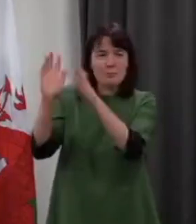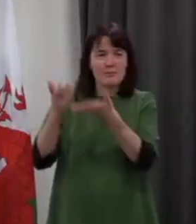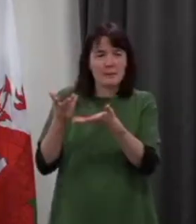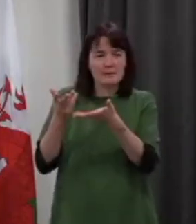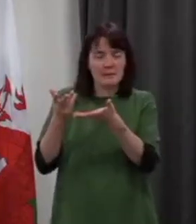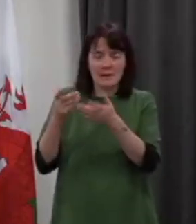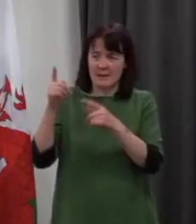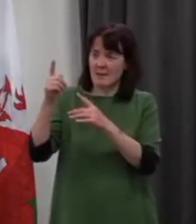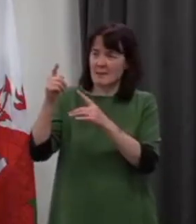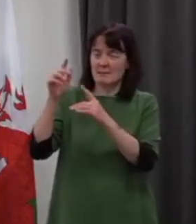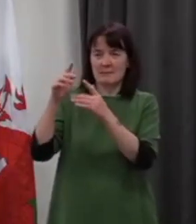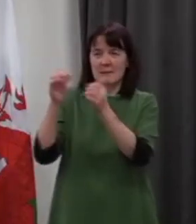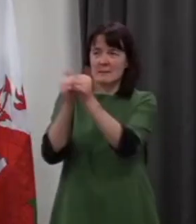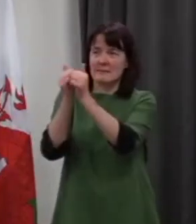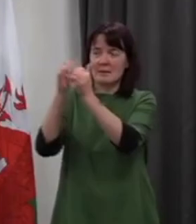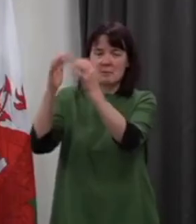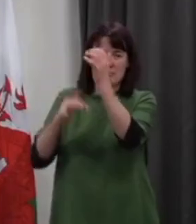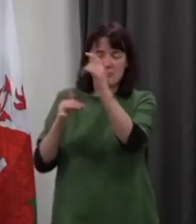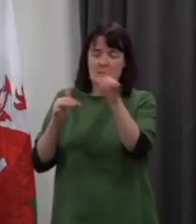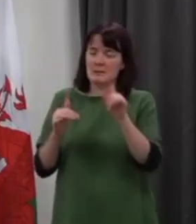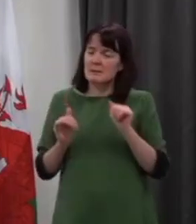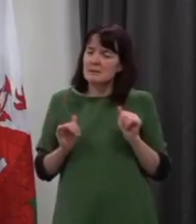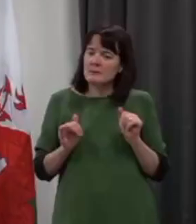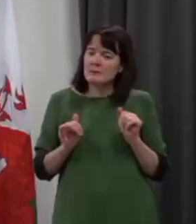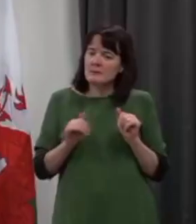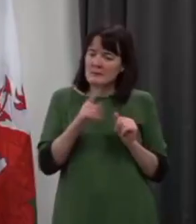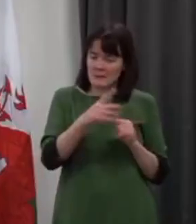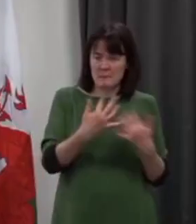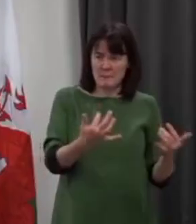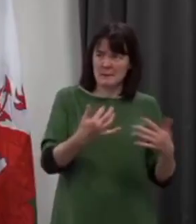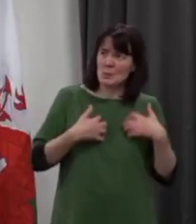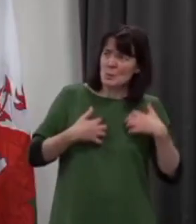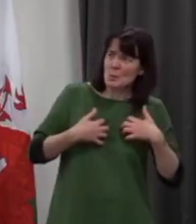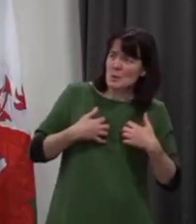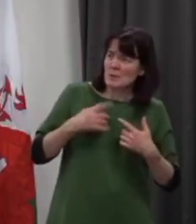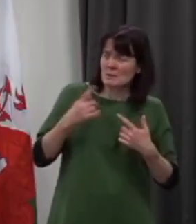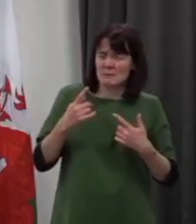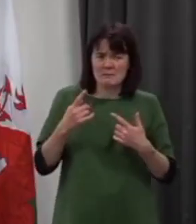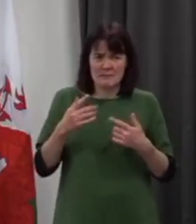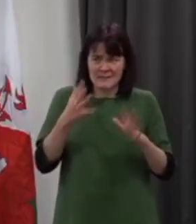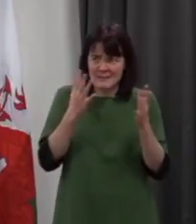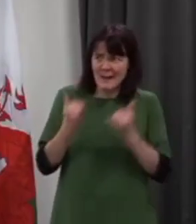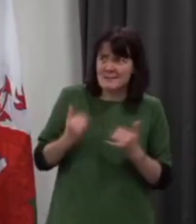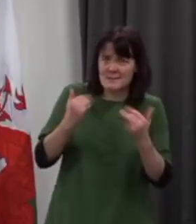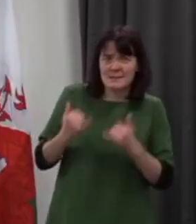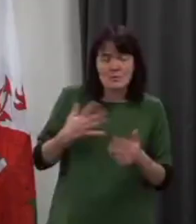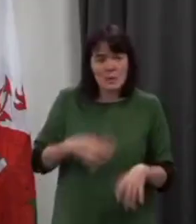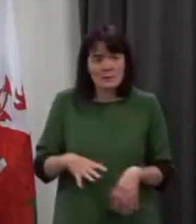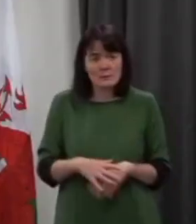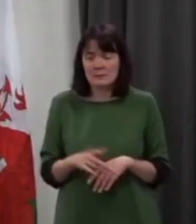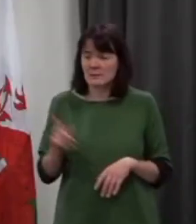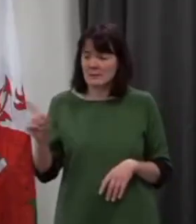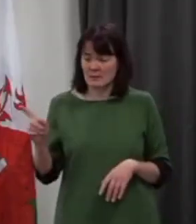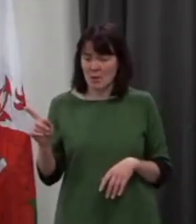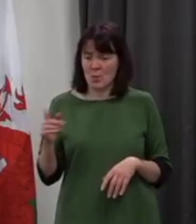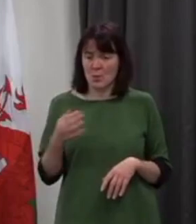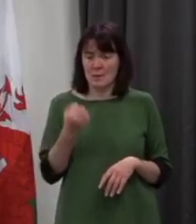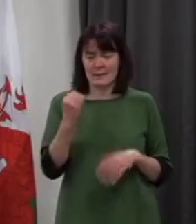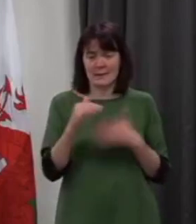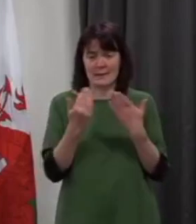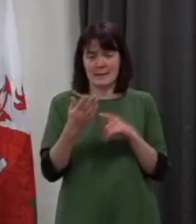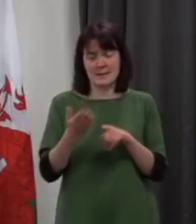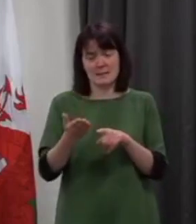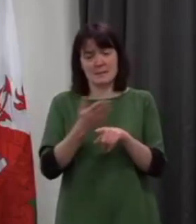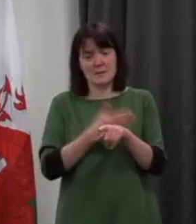very significant public interest right now. 10 days ago, you issued a statement in which you said that on the 1st of